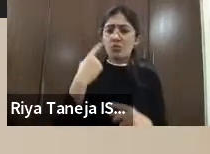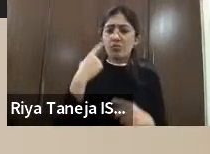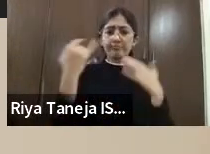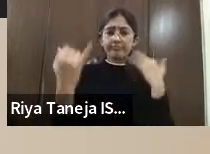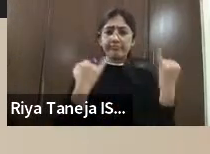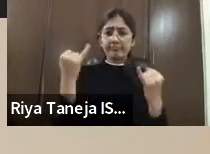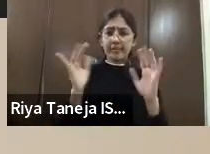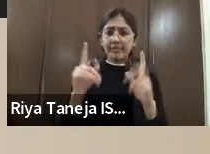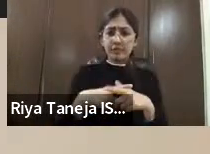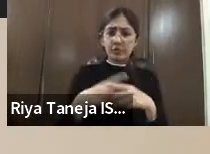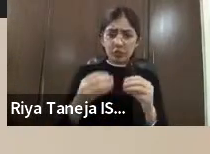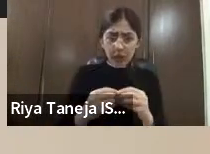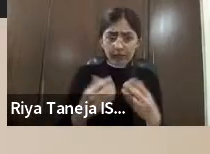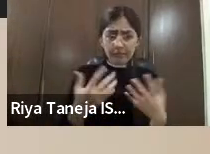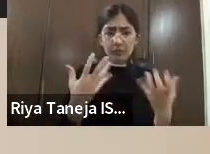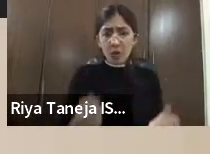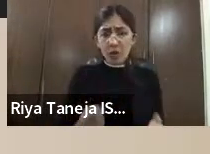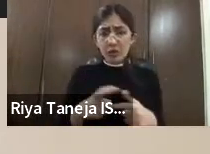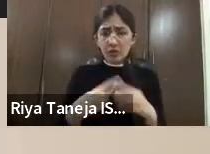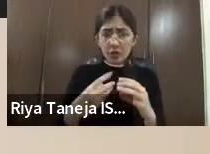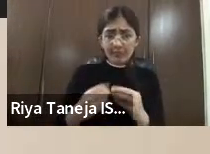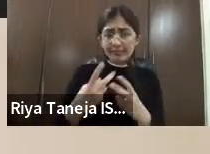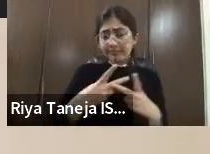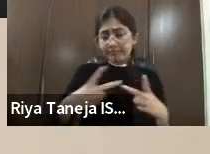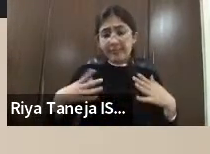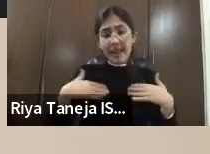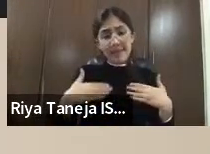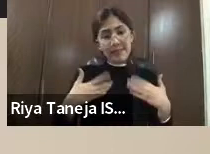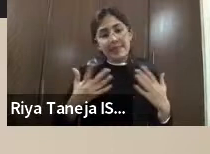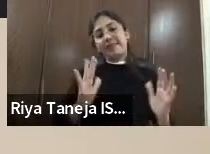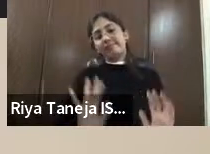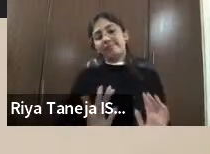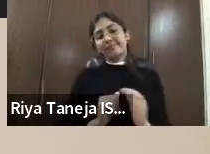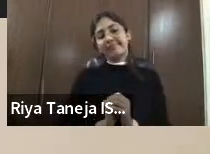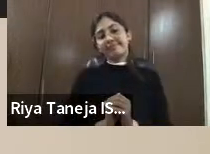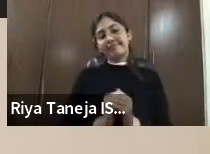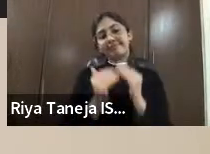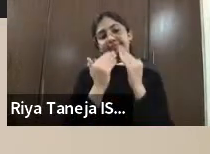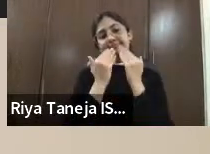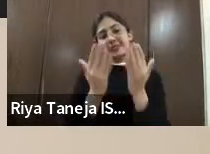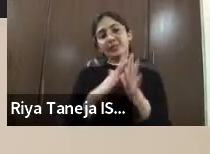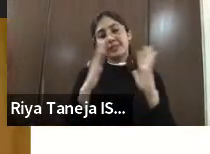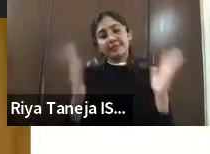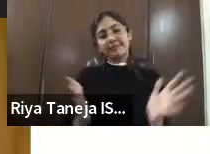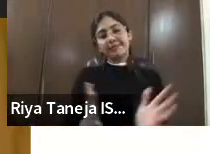job or getting a job and feeling happy and settled. Thank you so much.